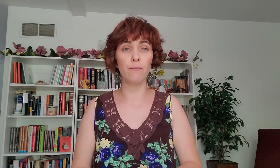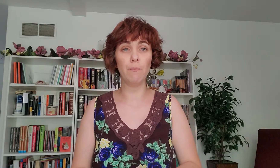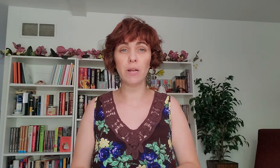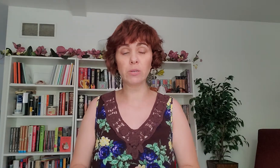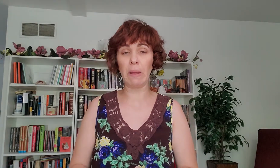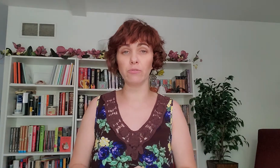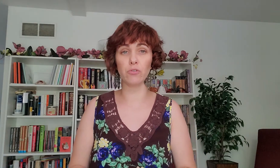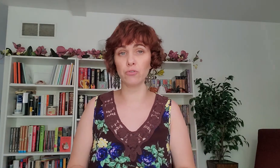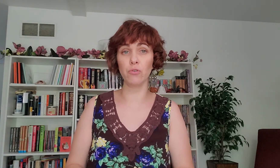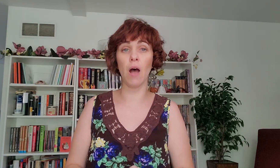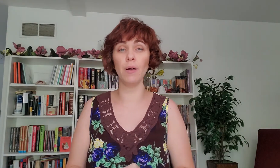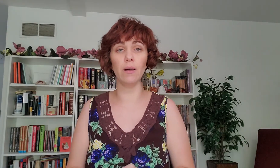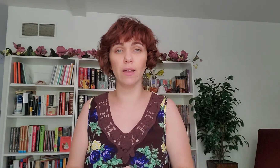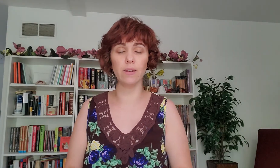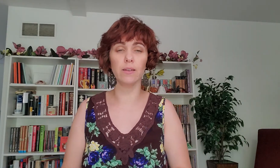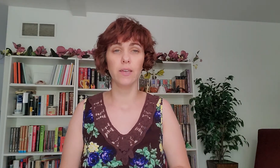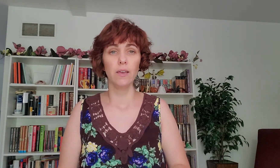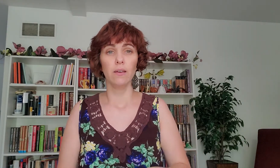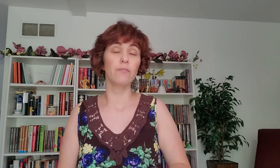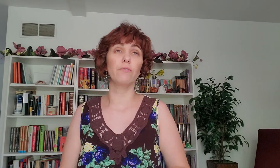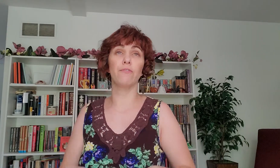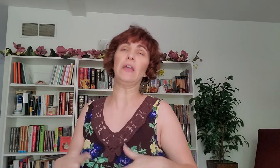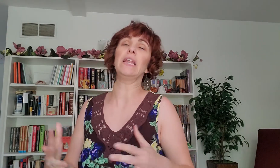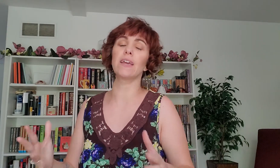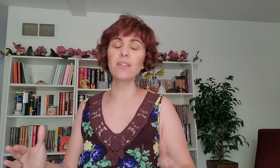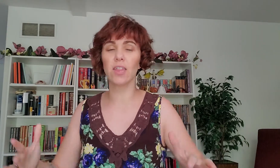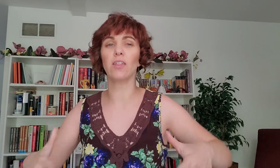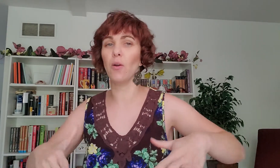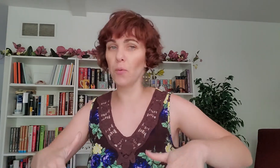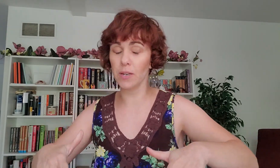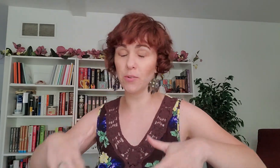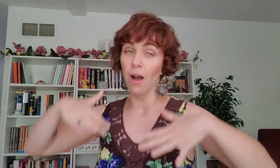much about drama and feelings. So we do,